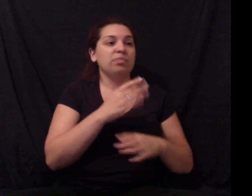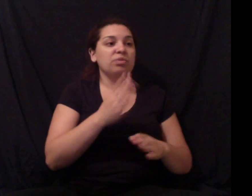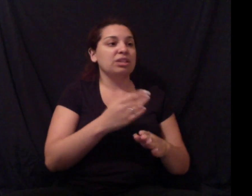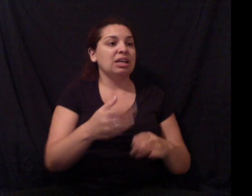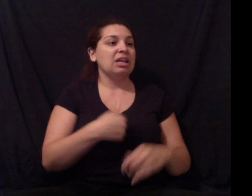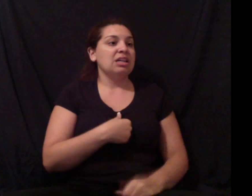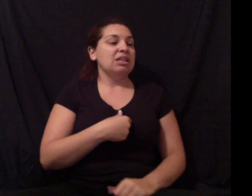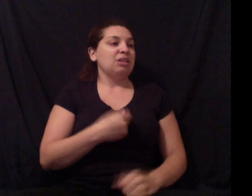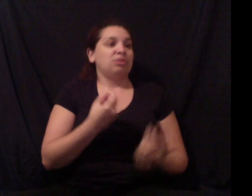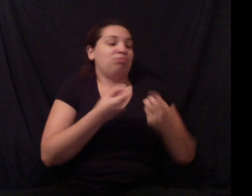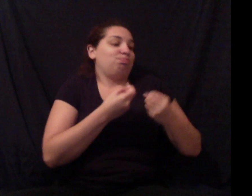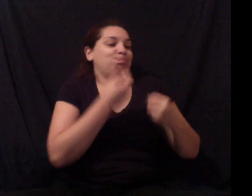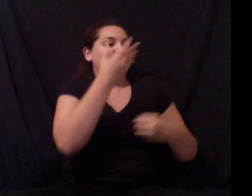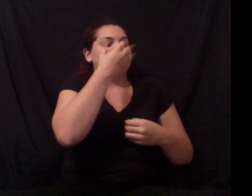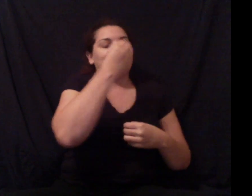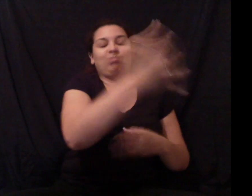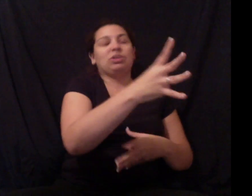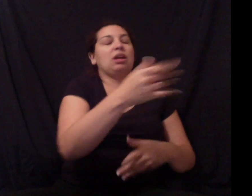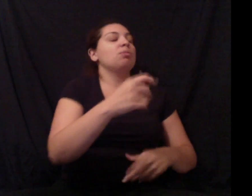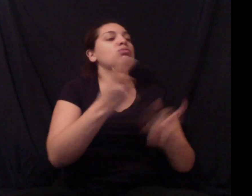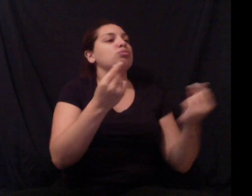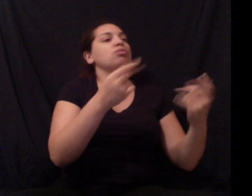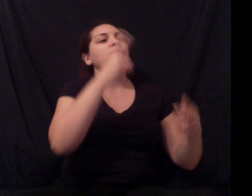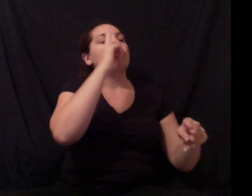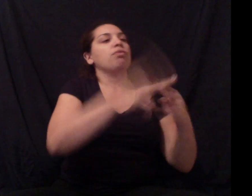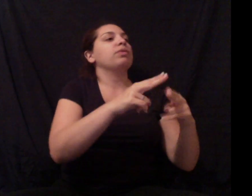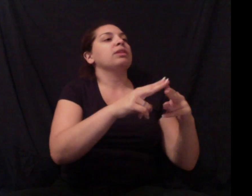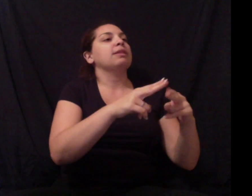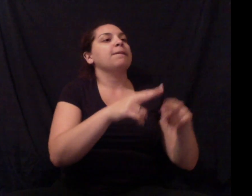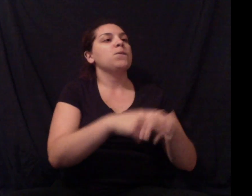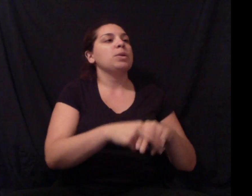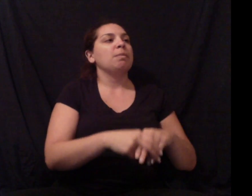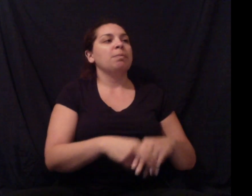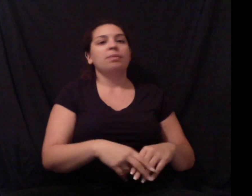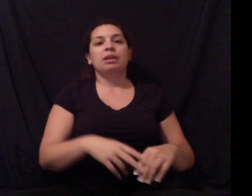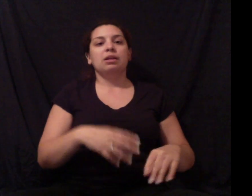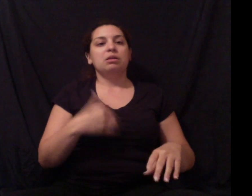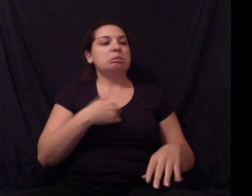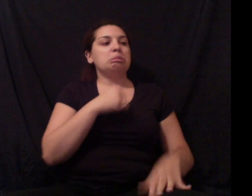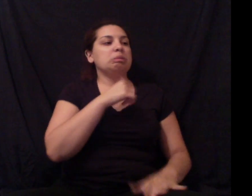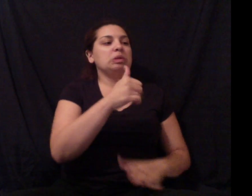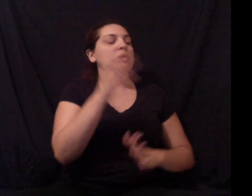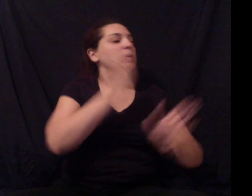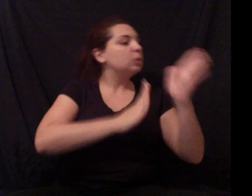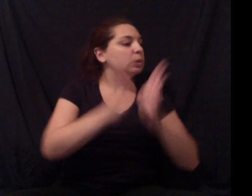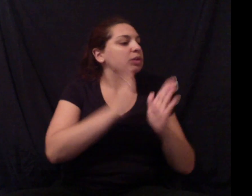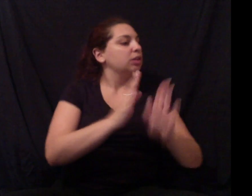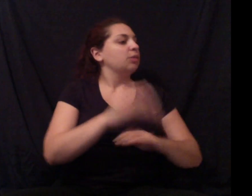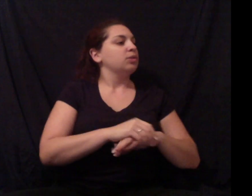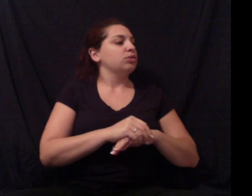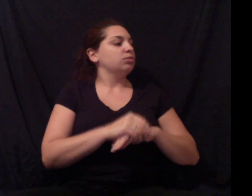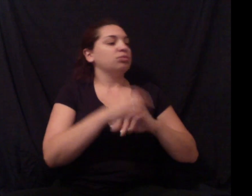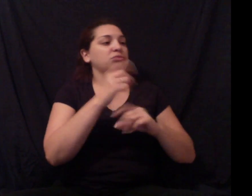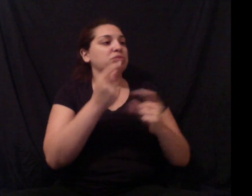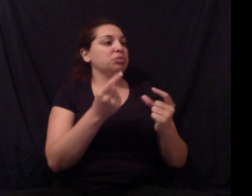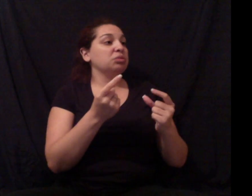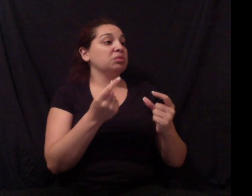making music and just decided, you know what, I'm going to make music just for fun. I'm going to go in it without any preconceived notions. I'm going to do